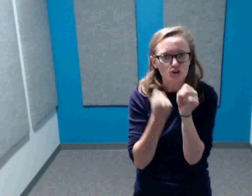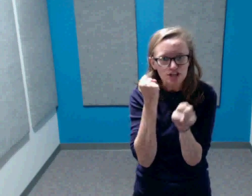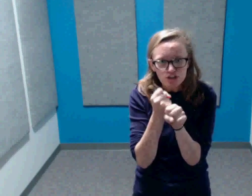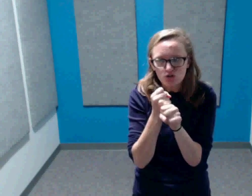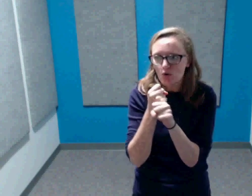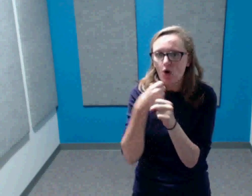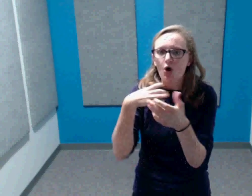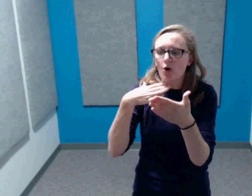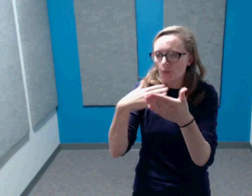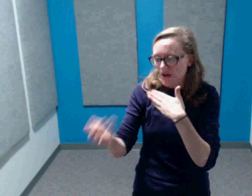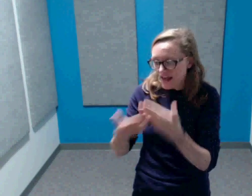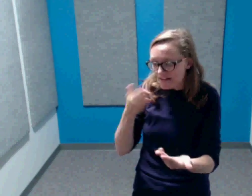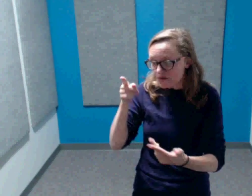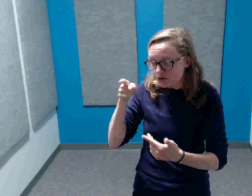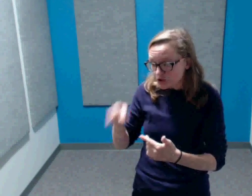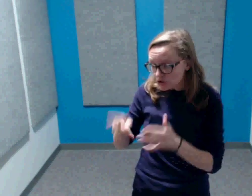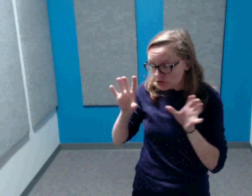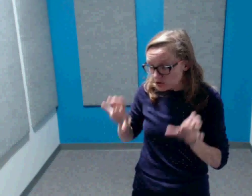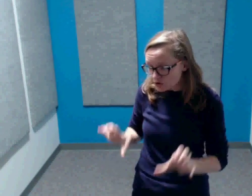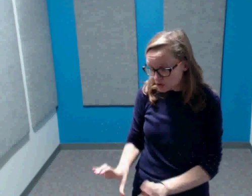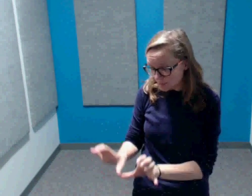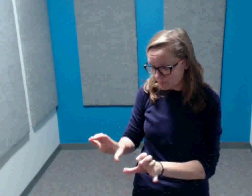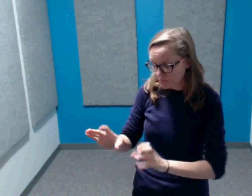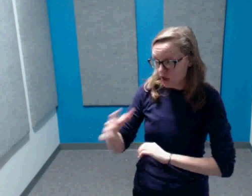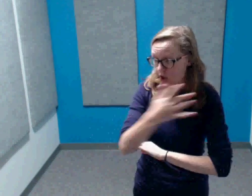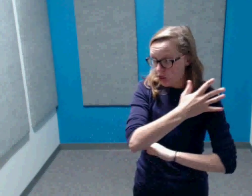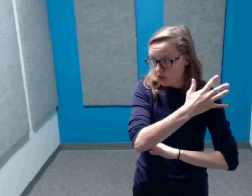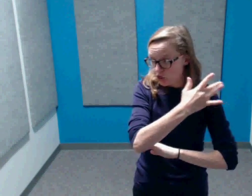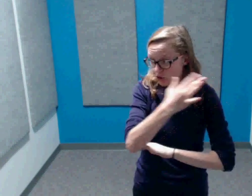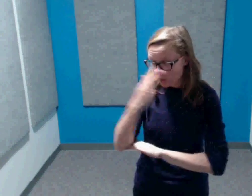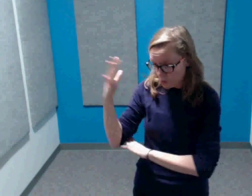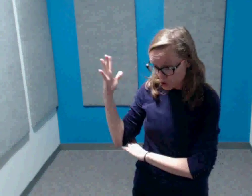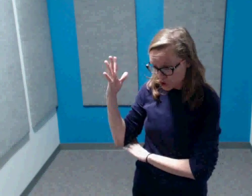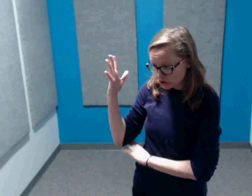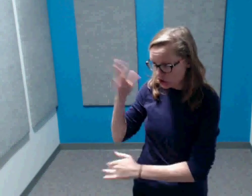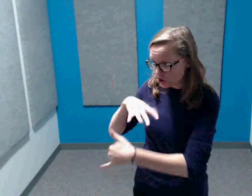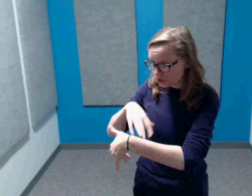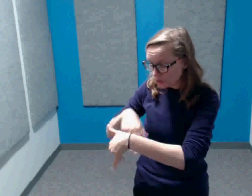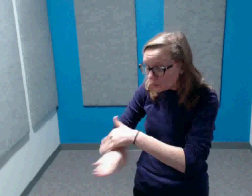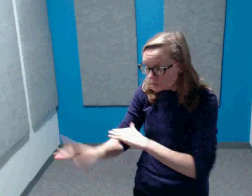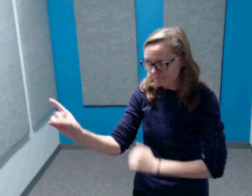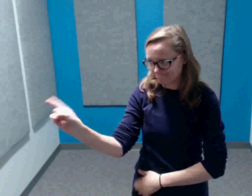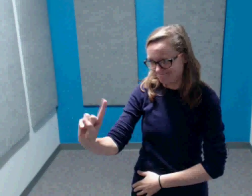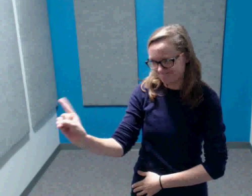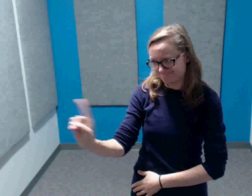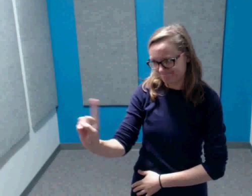do, don't go down in the woods. Something will get you.